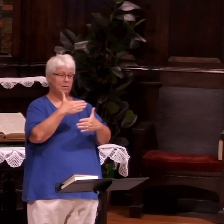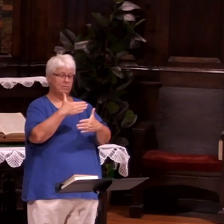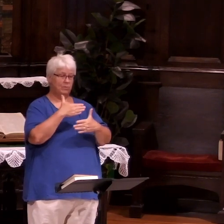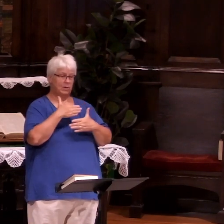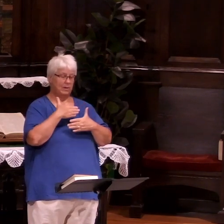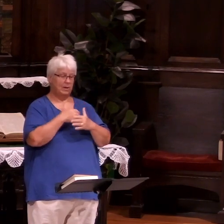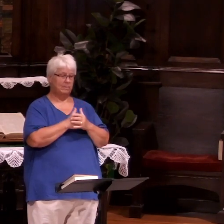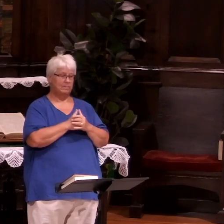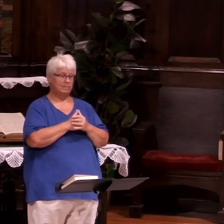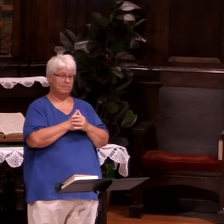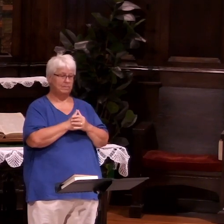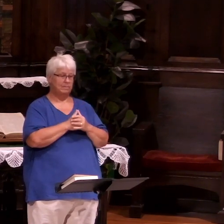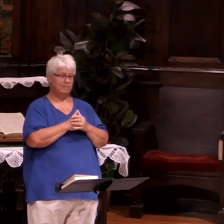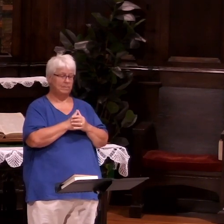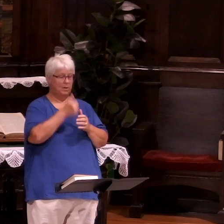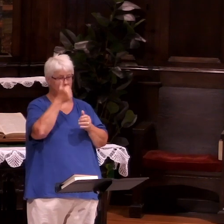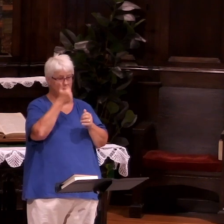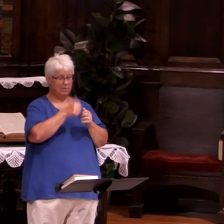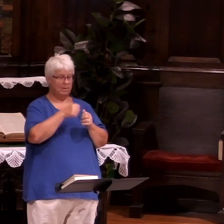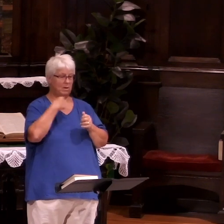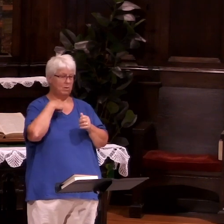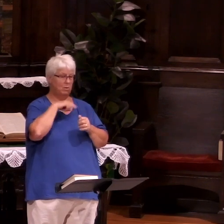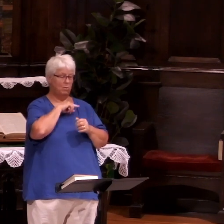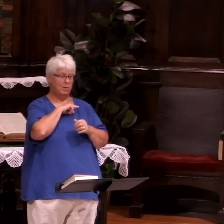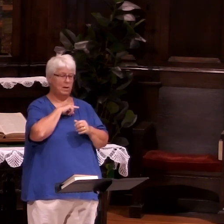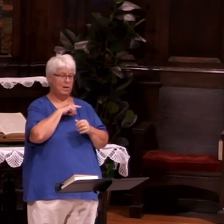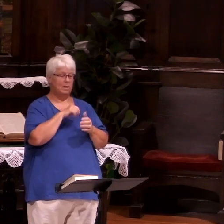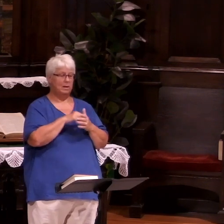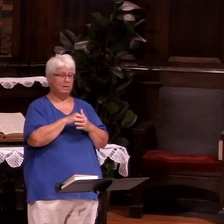breathing, is a reminder that we get to be